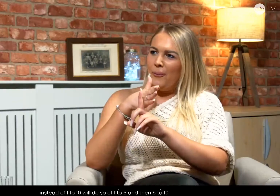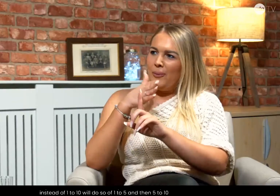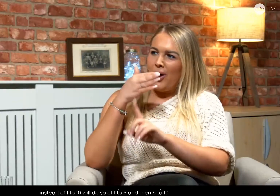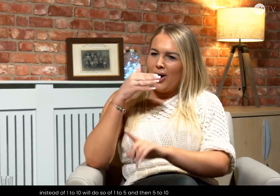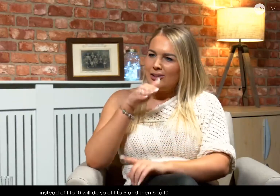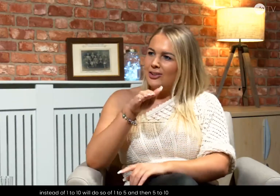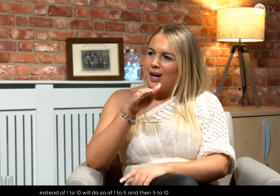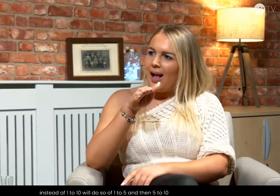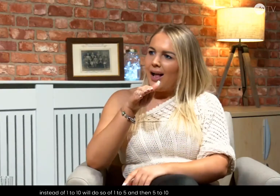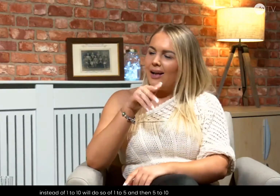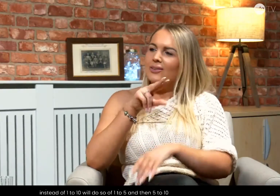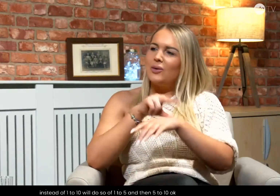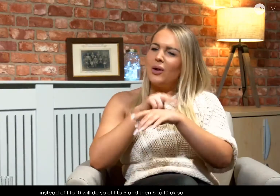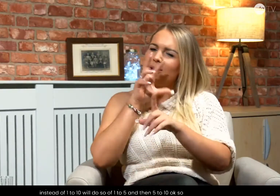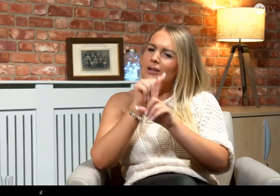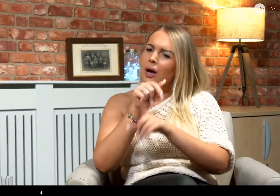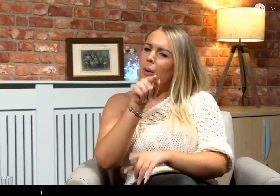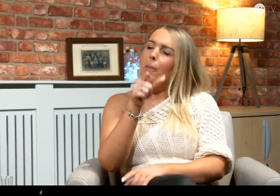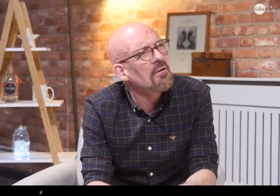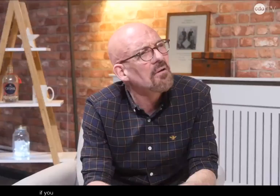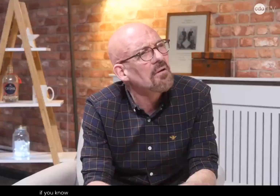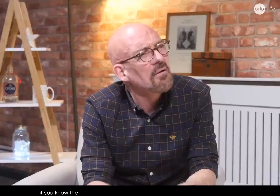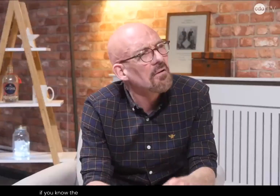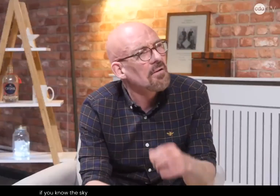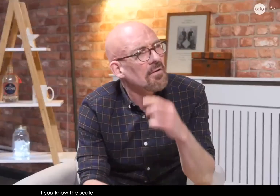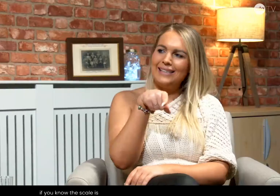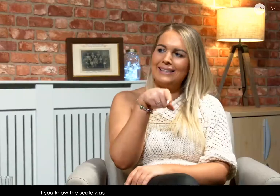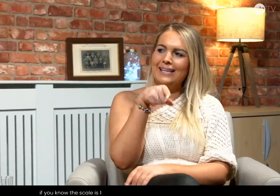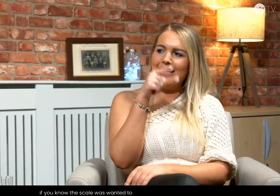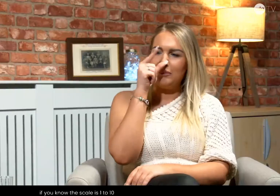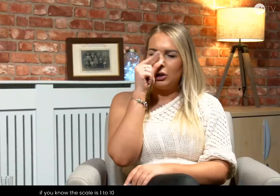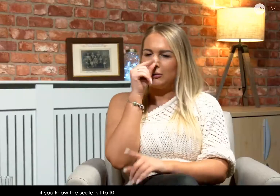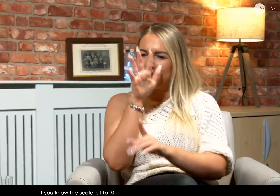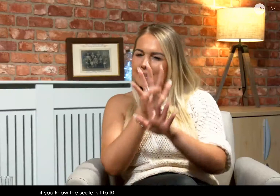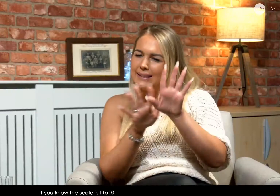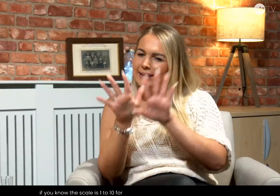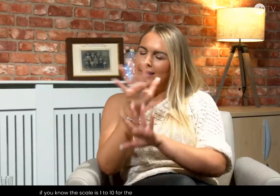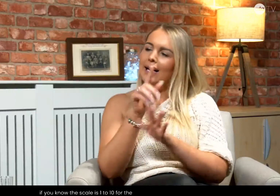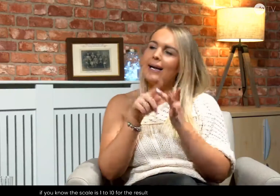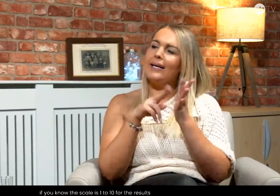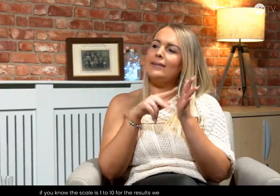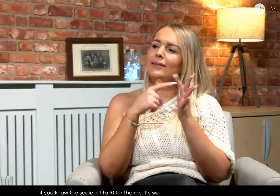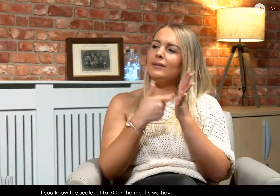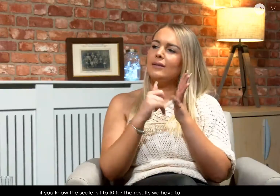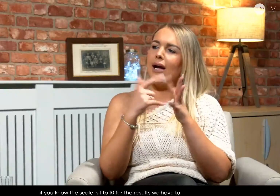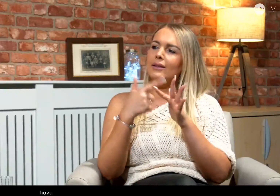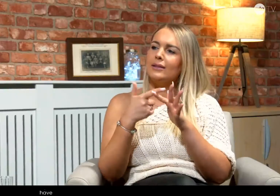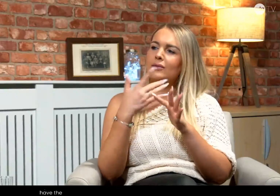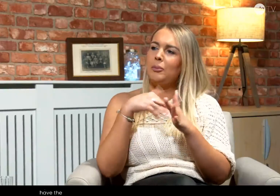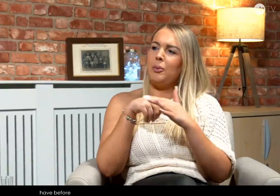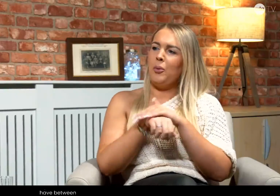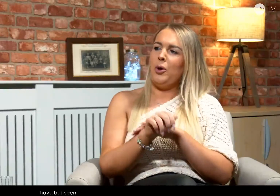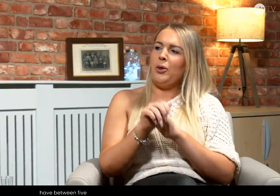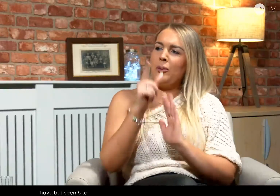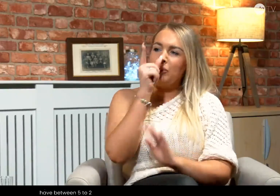Okay, so if, you know, the scale was 1 to 10, for the results, we had to have between 5 to 10 means that you